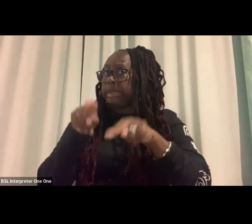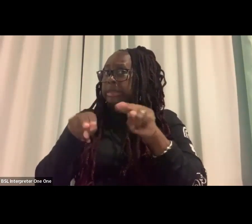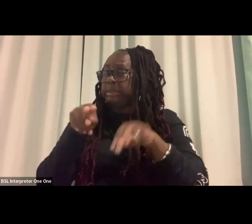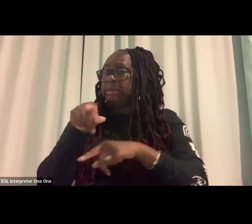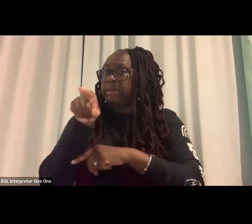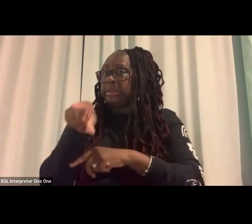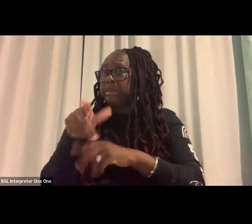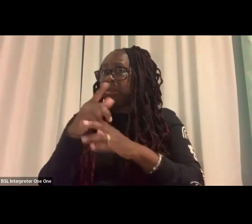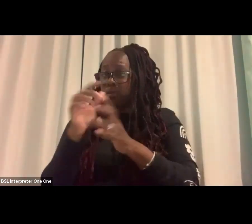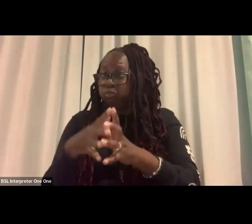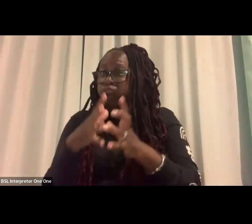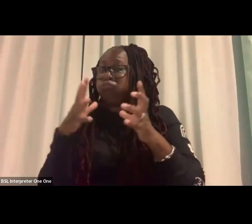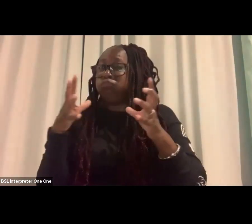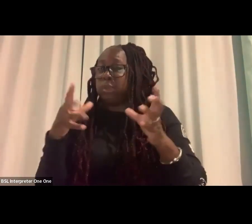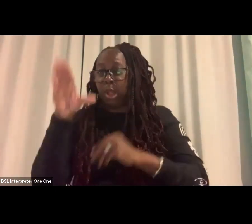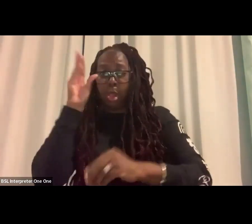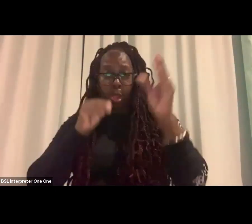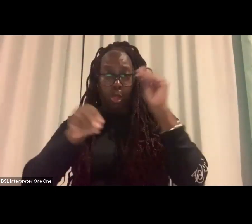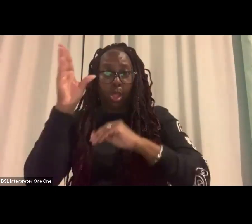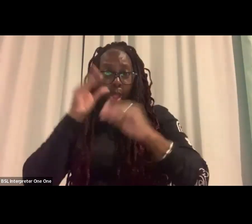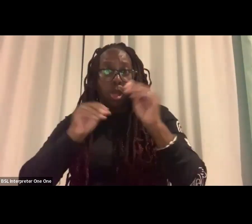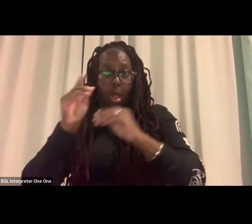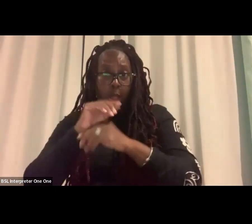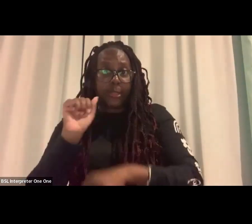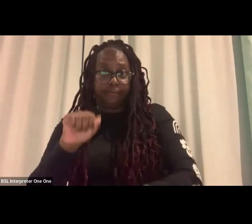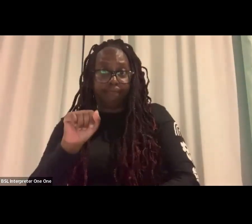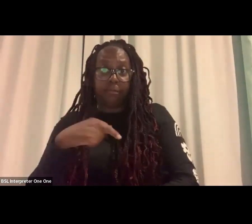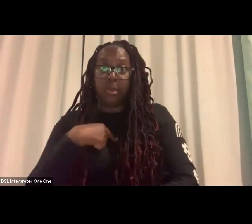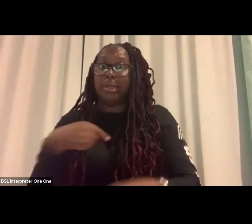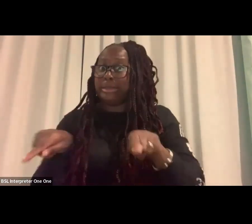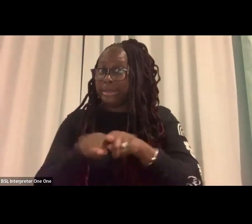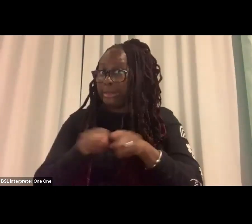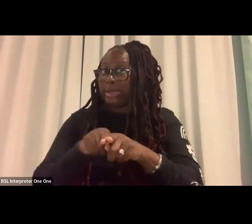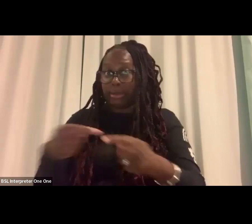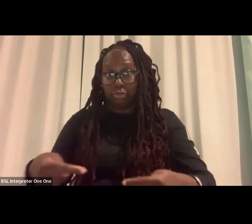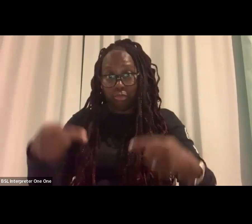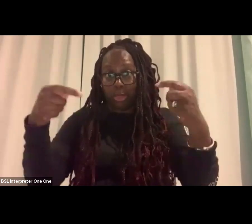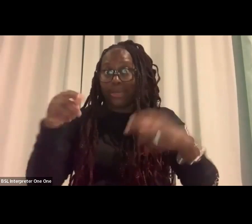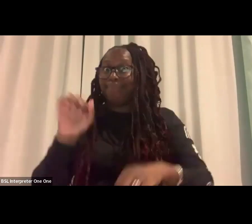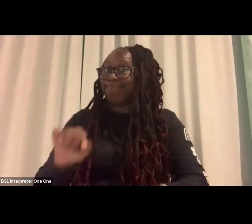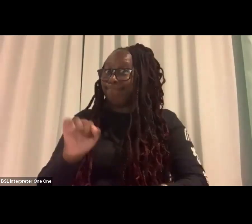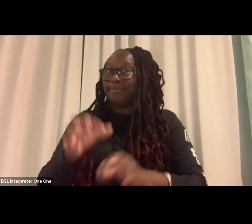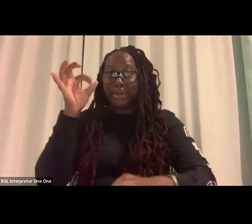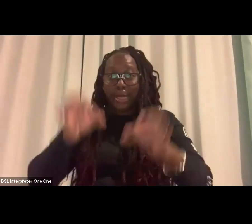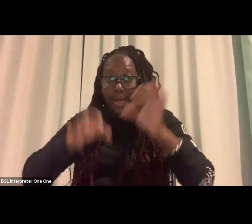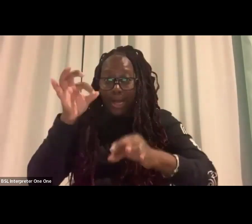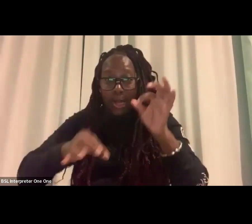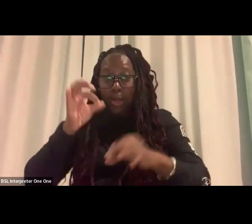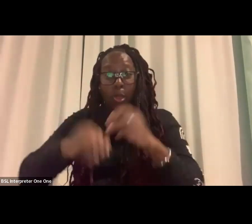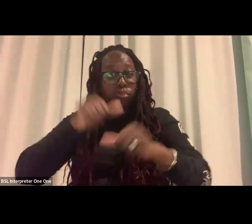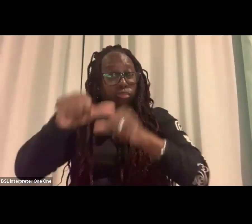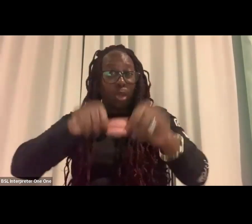main big learnings. We still have some big challenges. The political decision-making